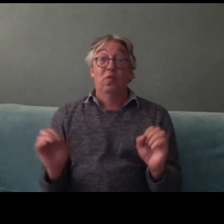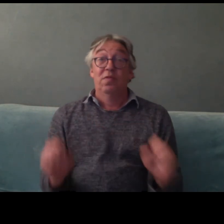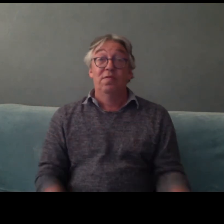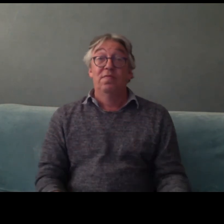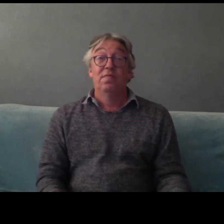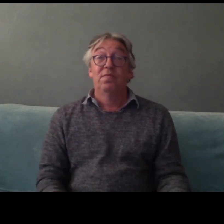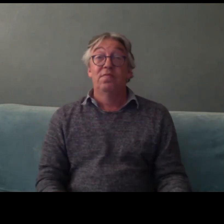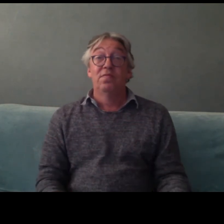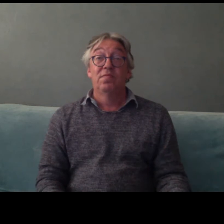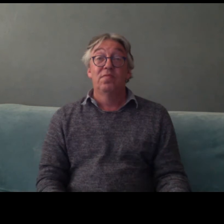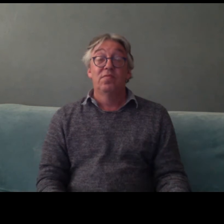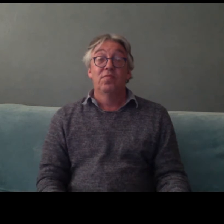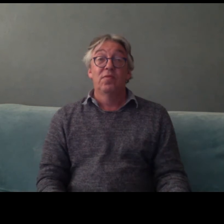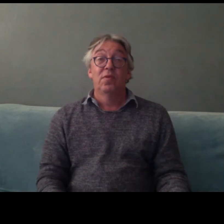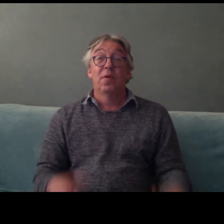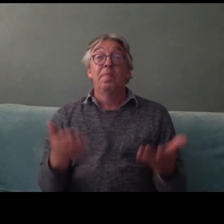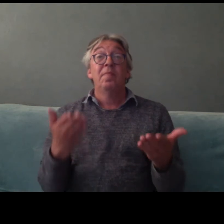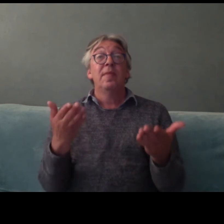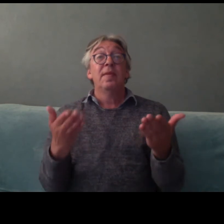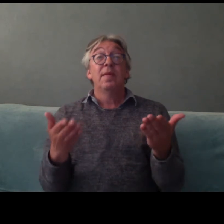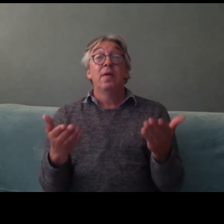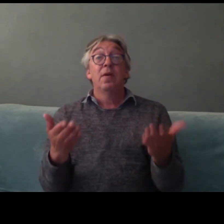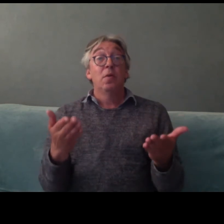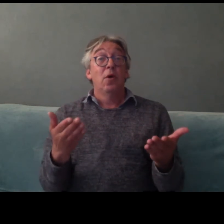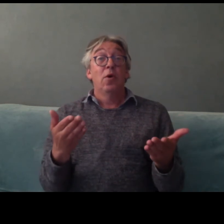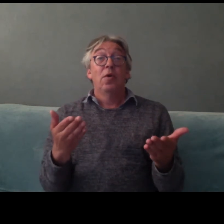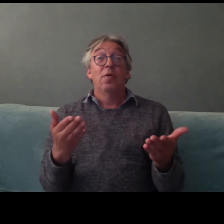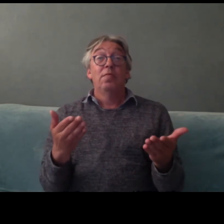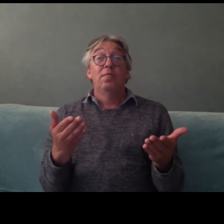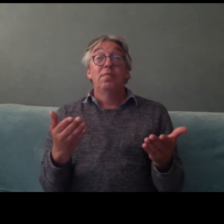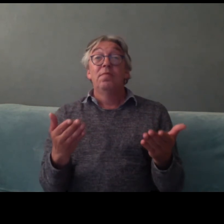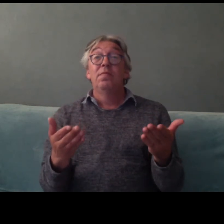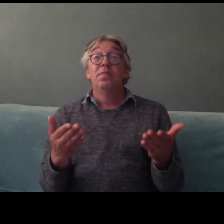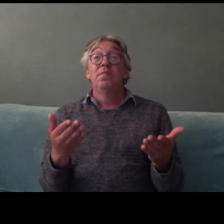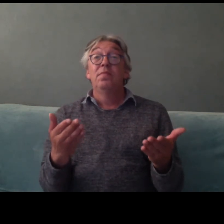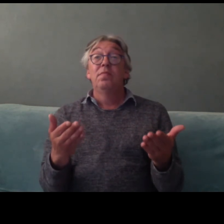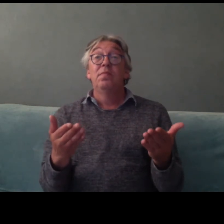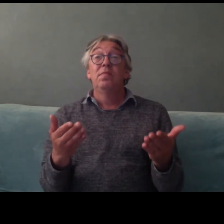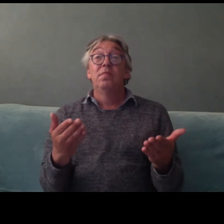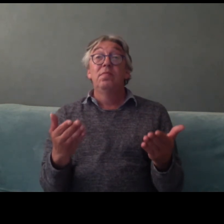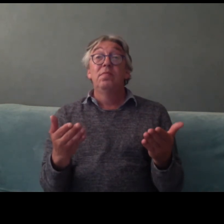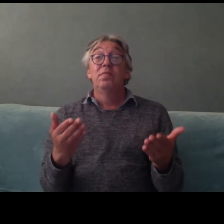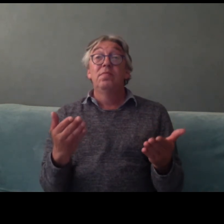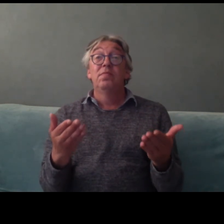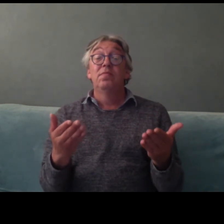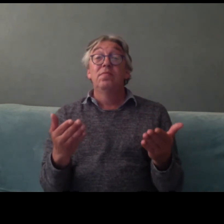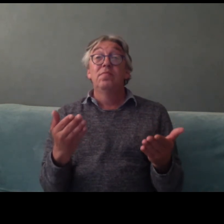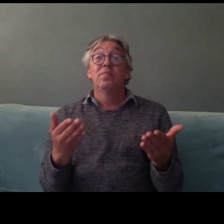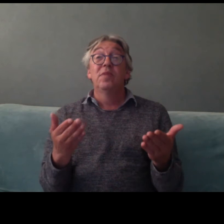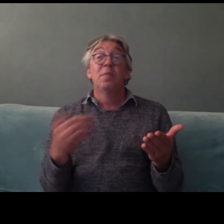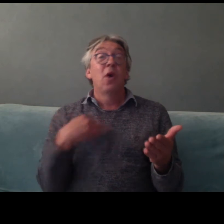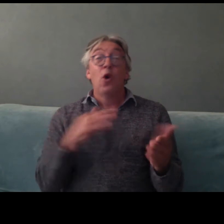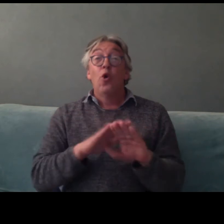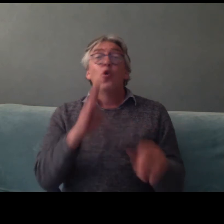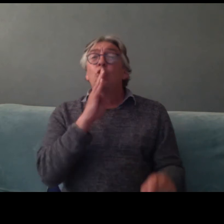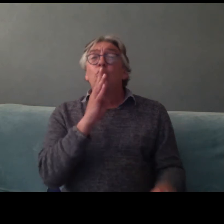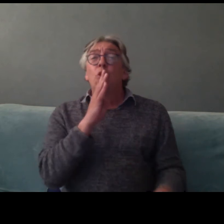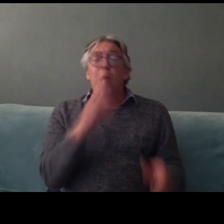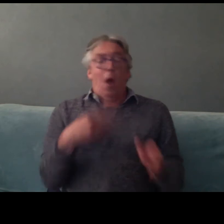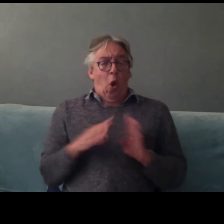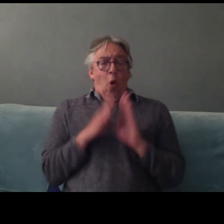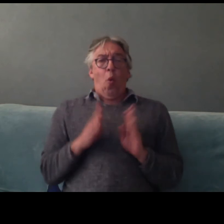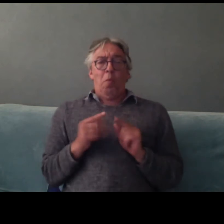small mobilities, few days mobilities, it's so nice to travel around. And there are still